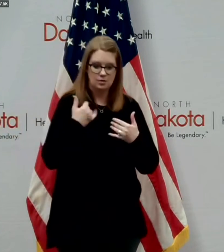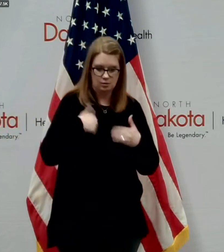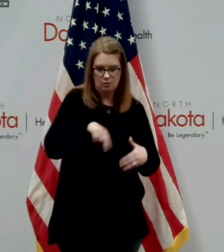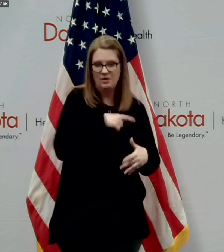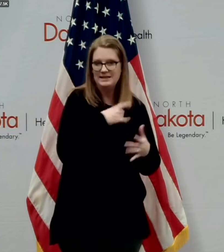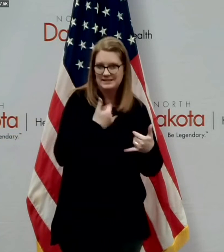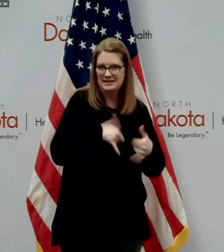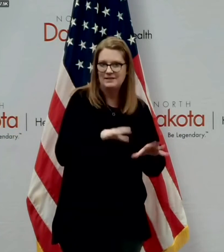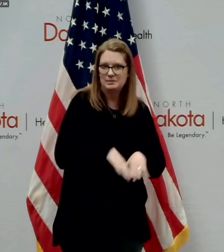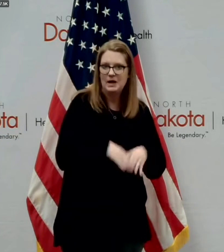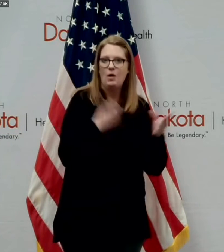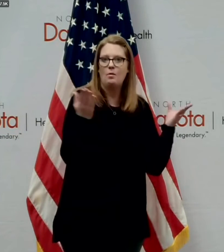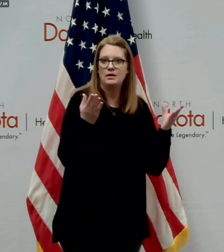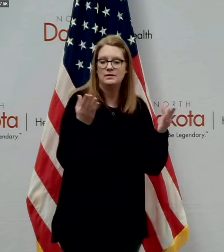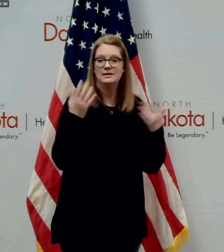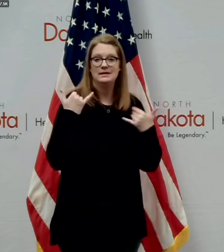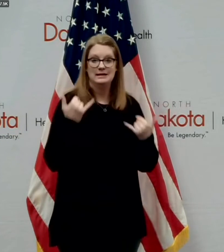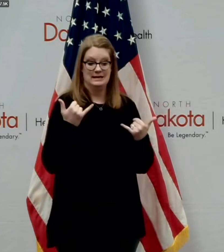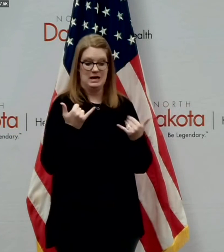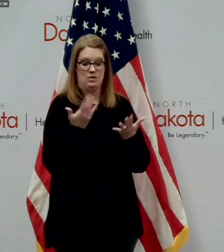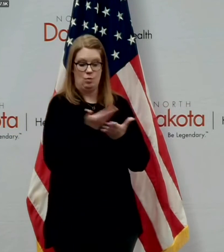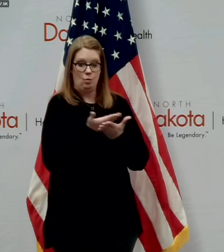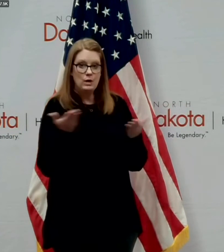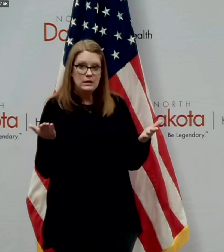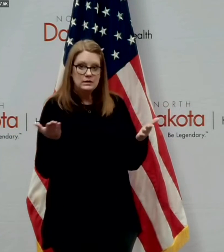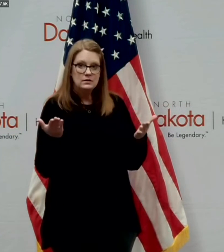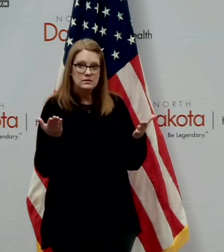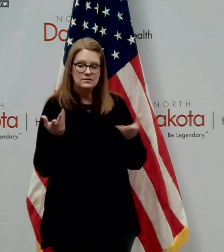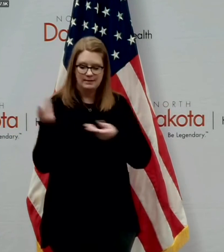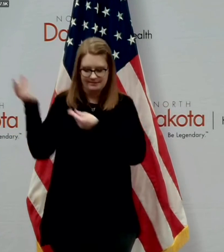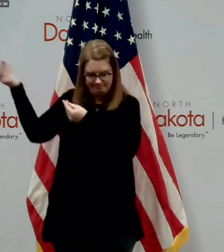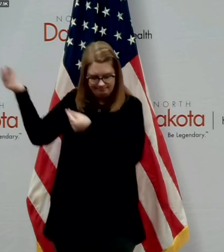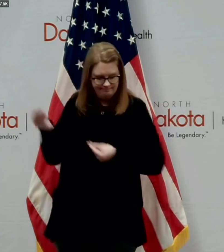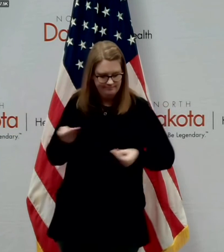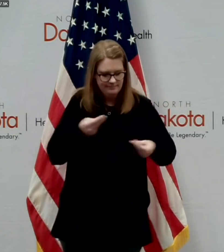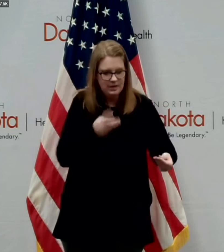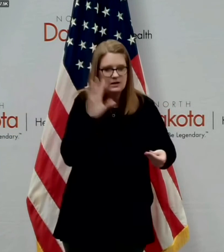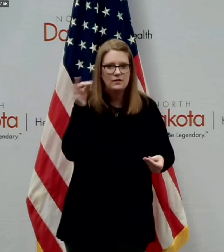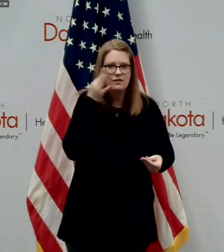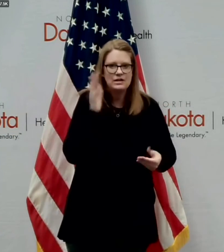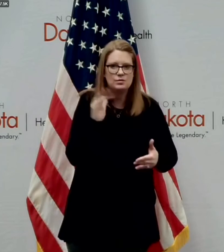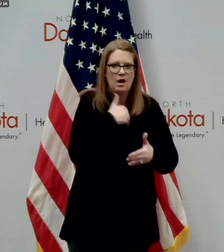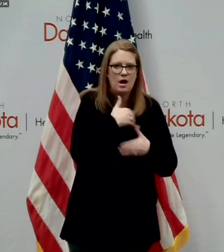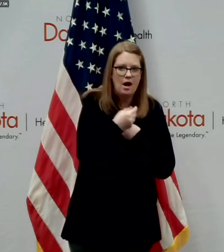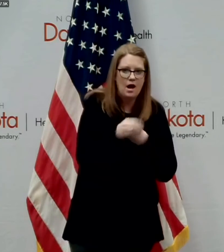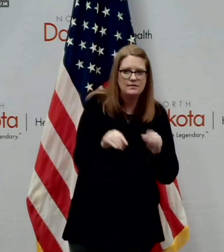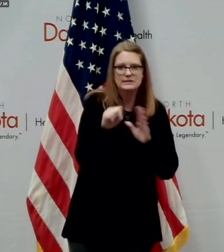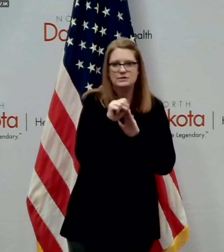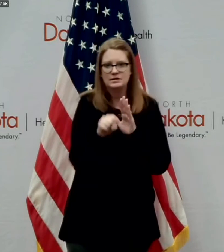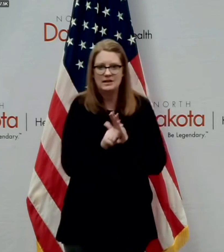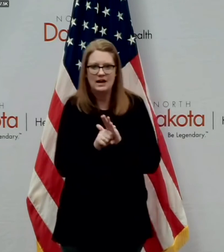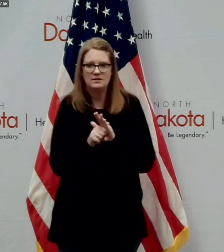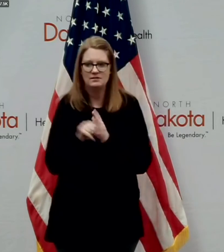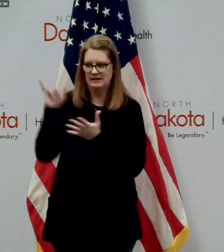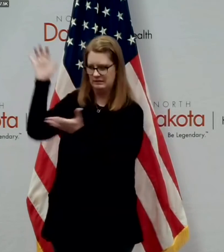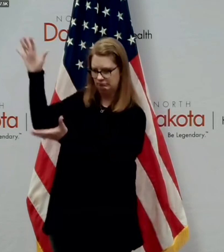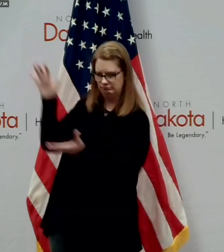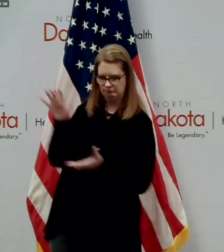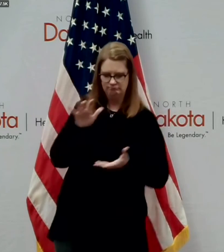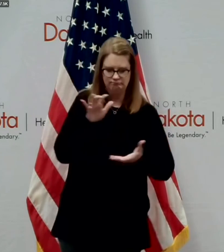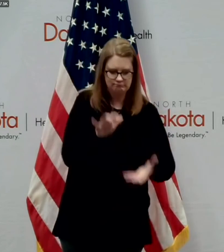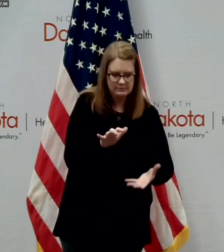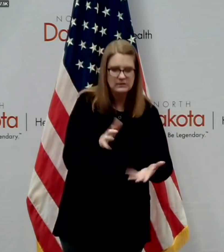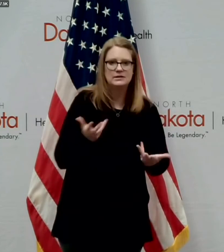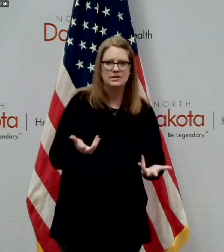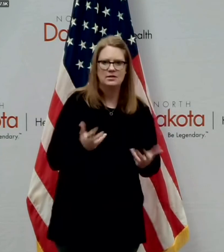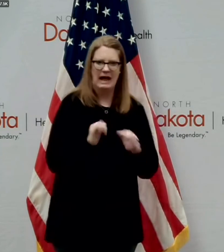And now that the resources are being channeled through the feds to our office, to our state, how do we navigate through